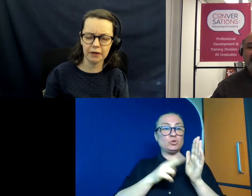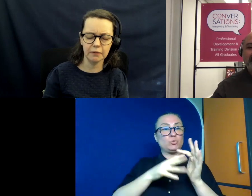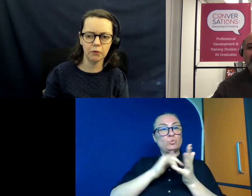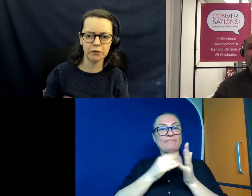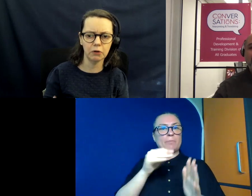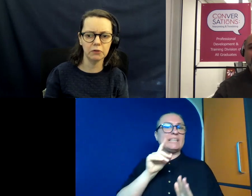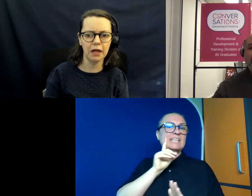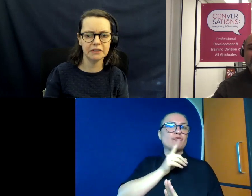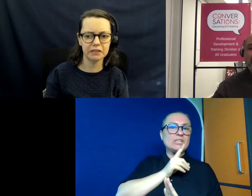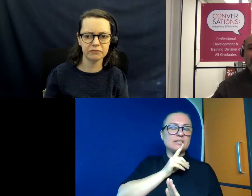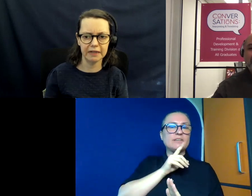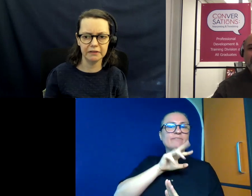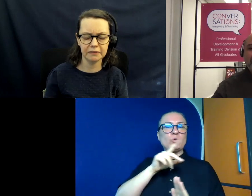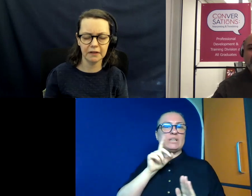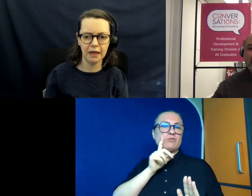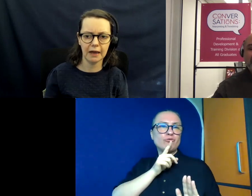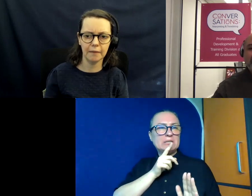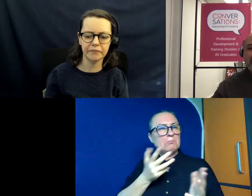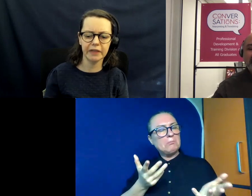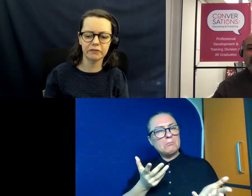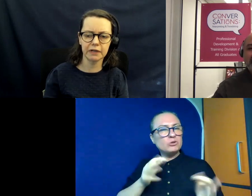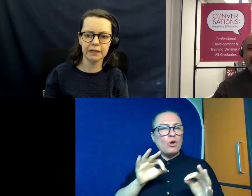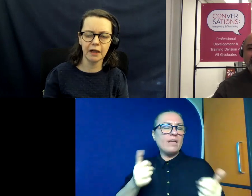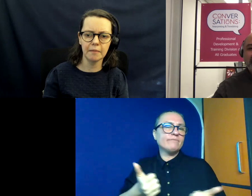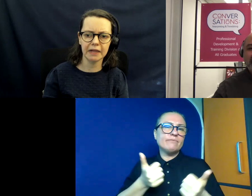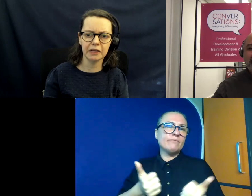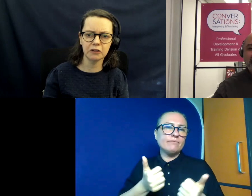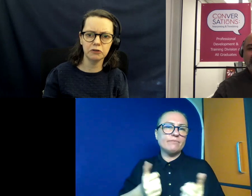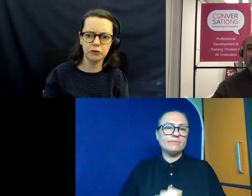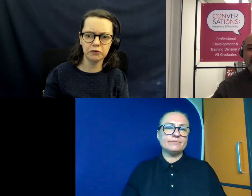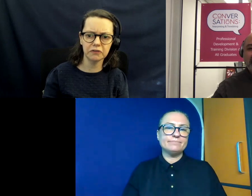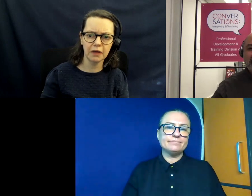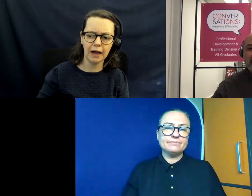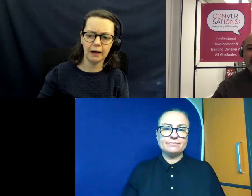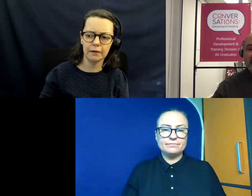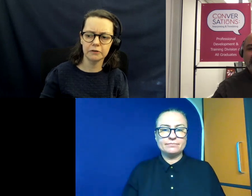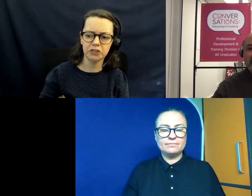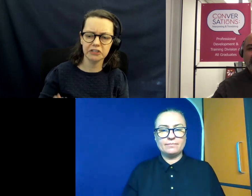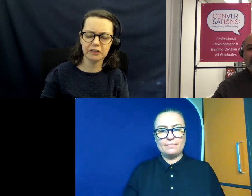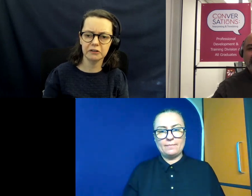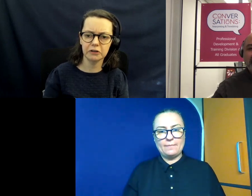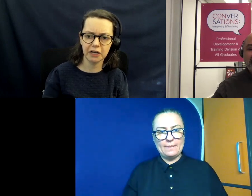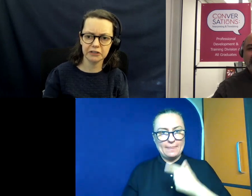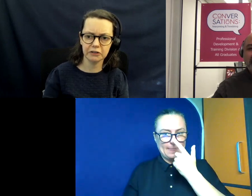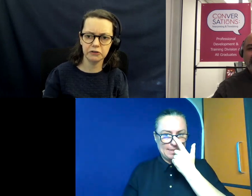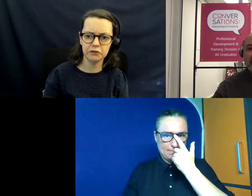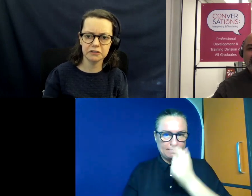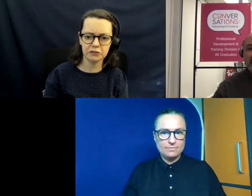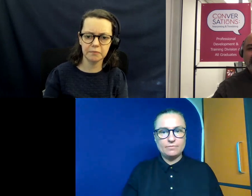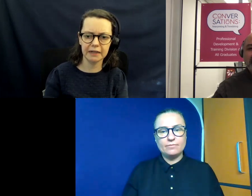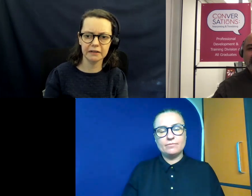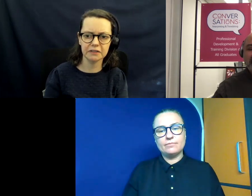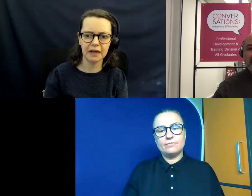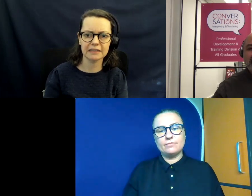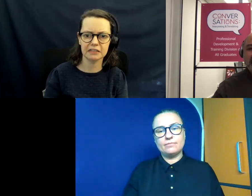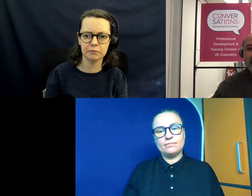have what we call a deaf lens. It's really making the news, changing the news to